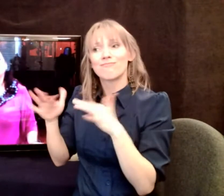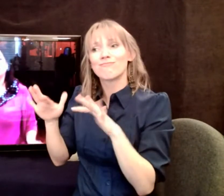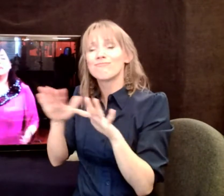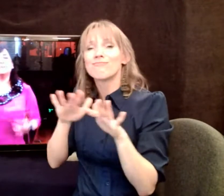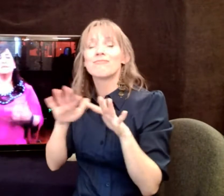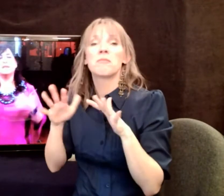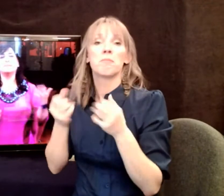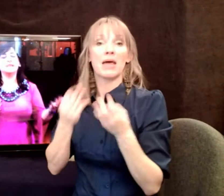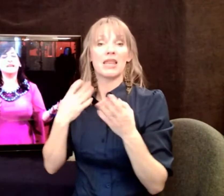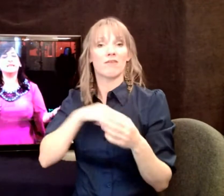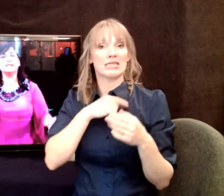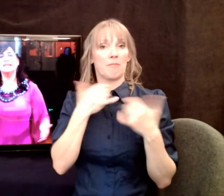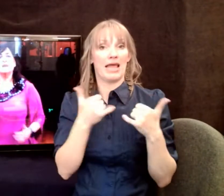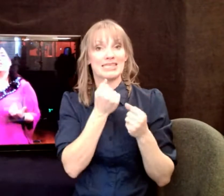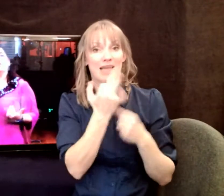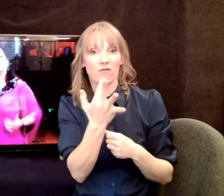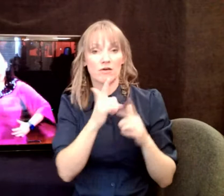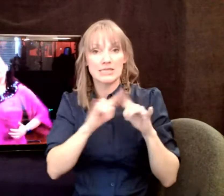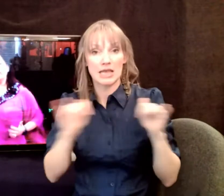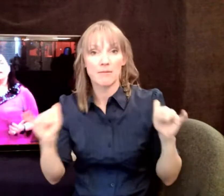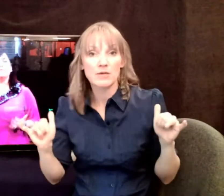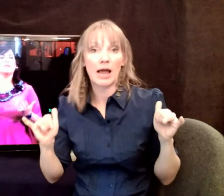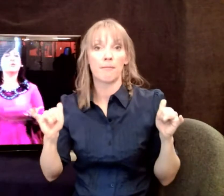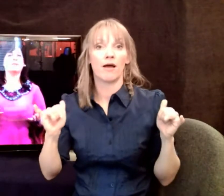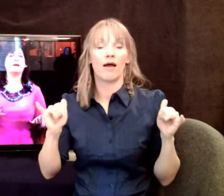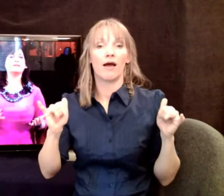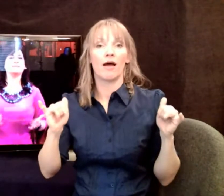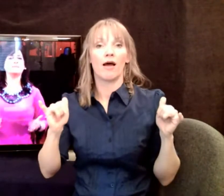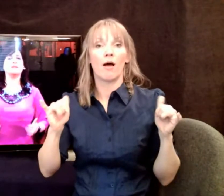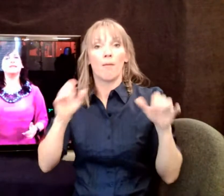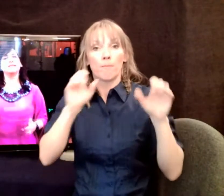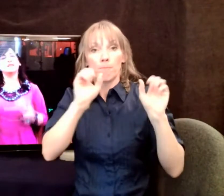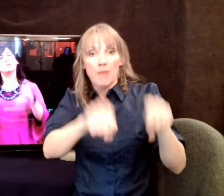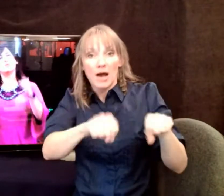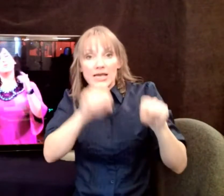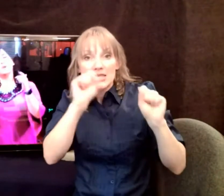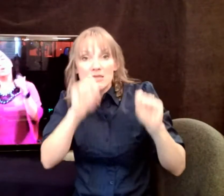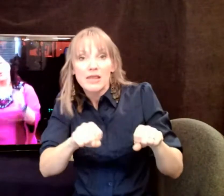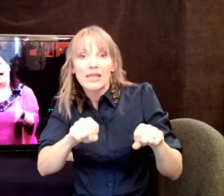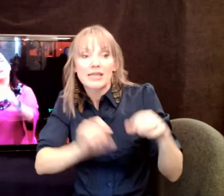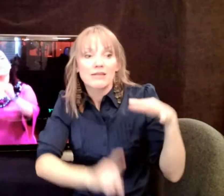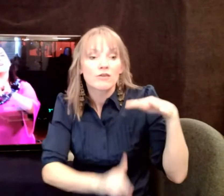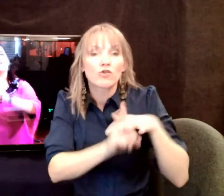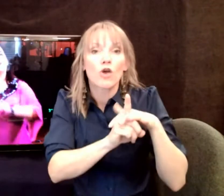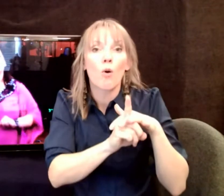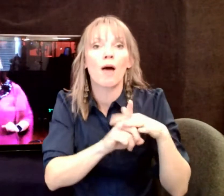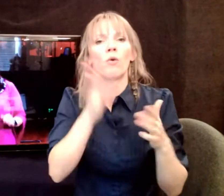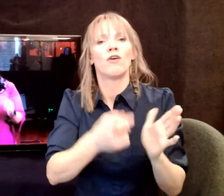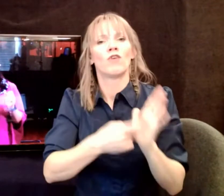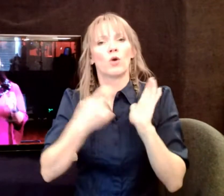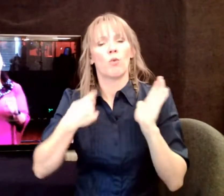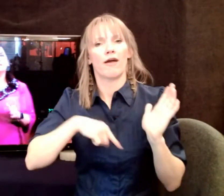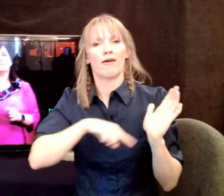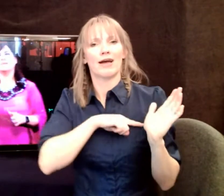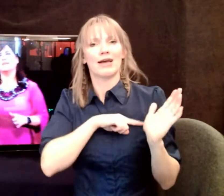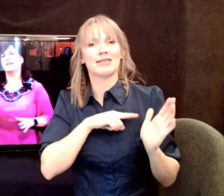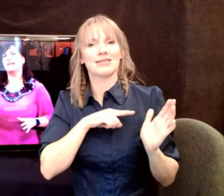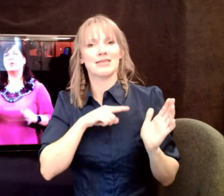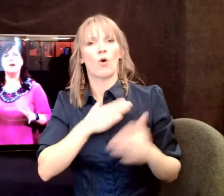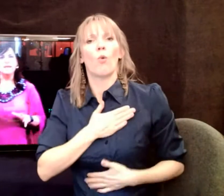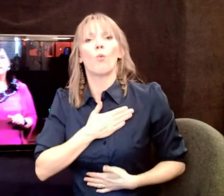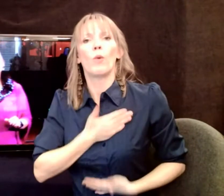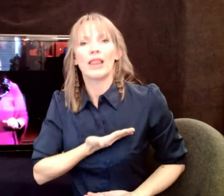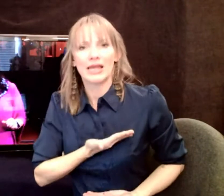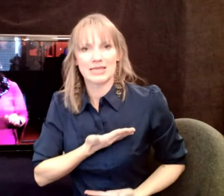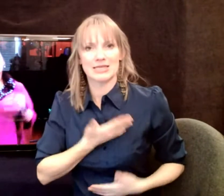simultaneously that will include them bringing forth the great possibilities, and it will require of us a willingness to play awake, to